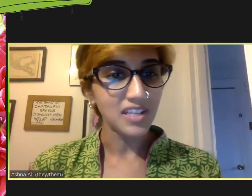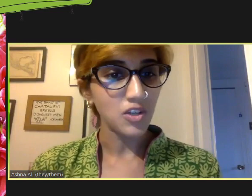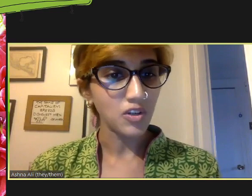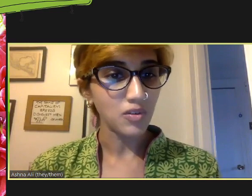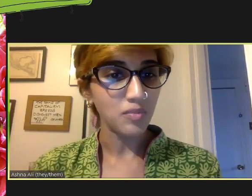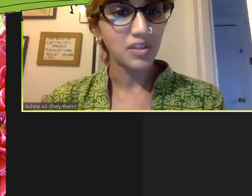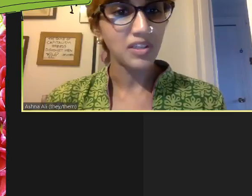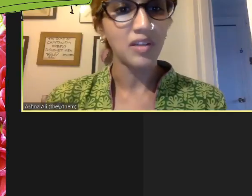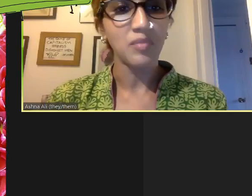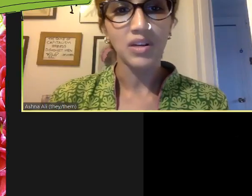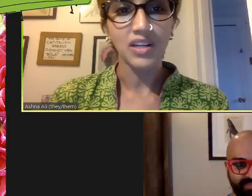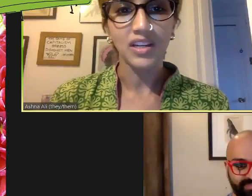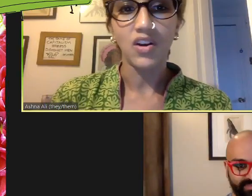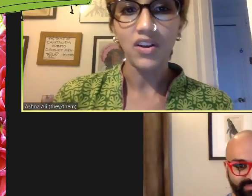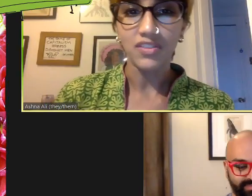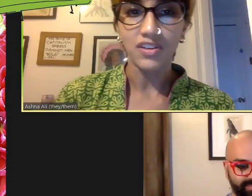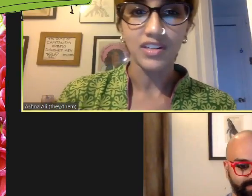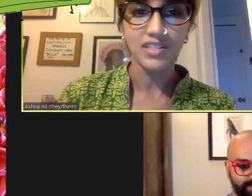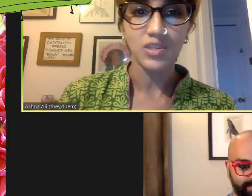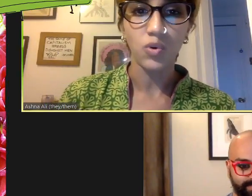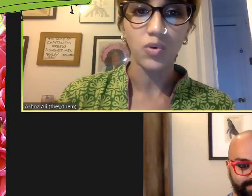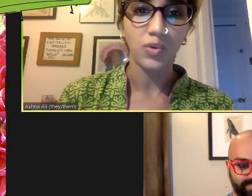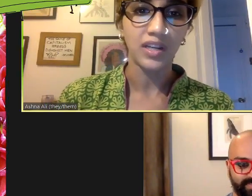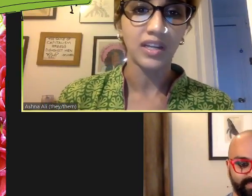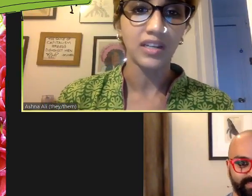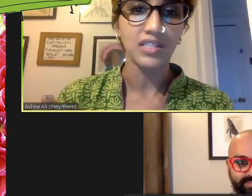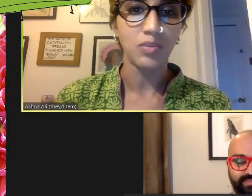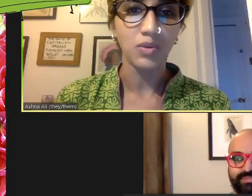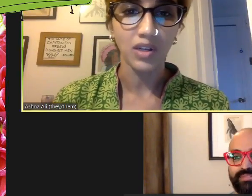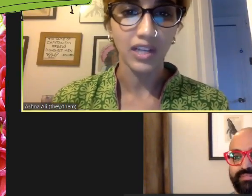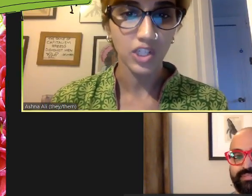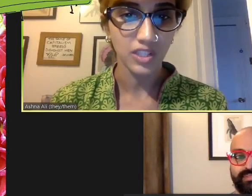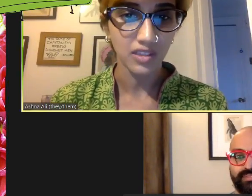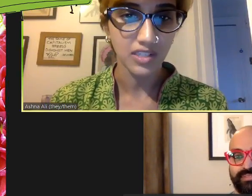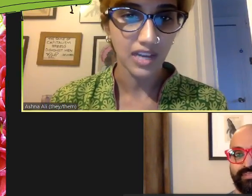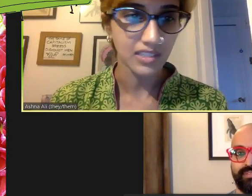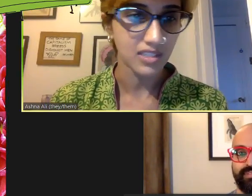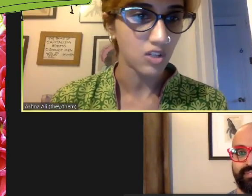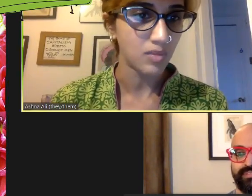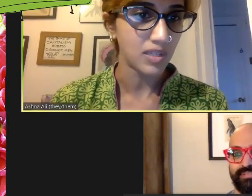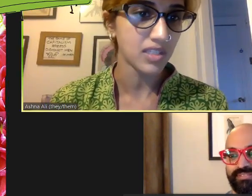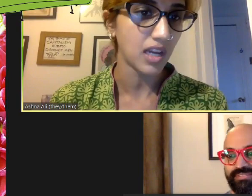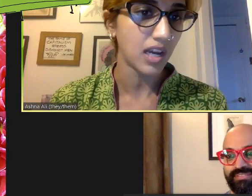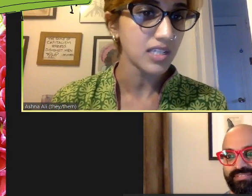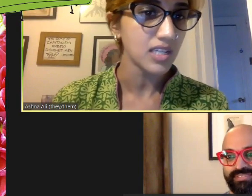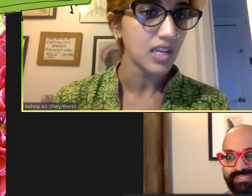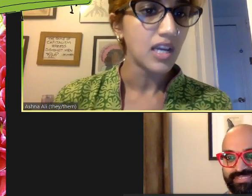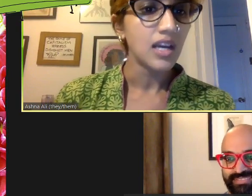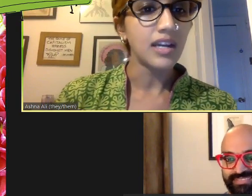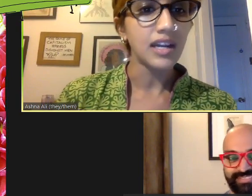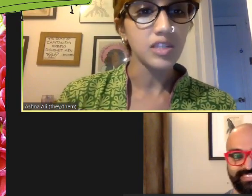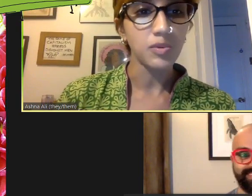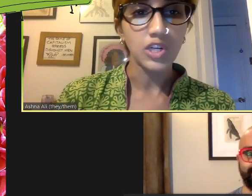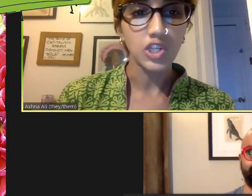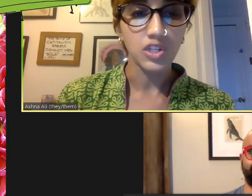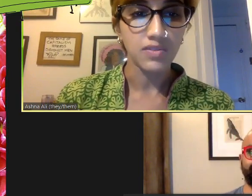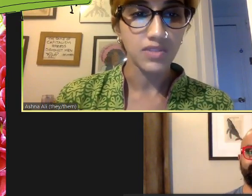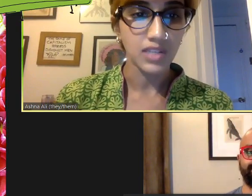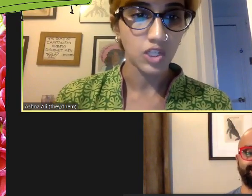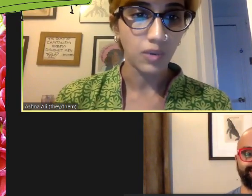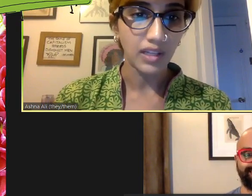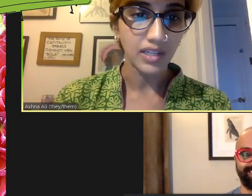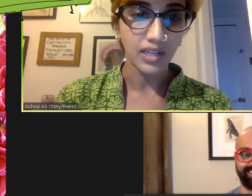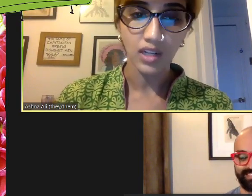is an Indo-Caribbean American author. His award-winning debut collection, The Taxidermist's Cut, an exploration